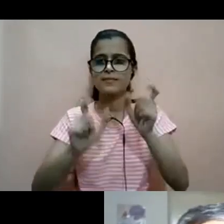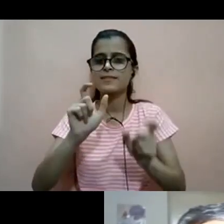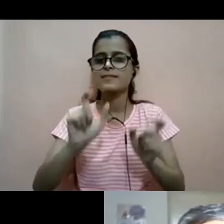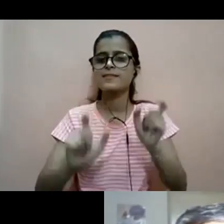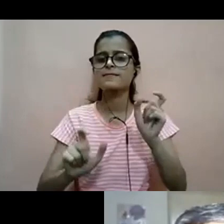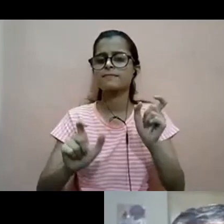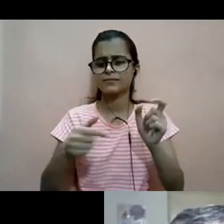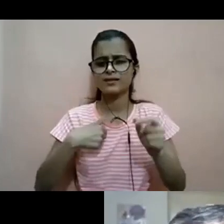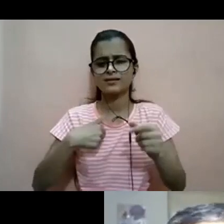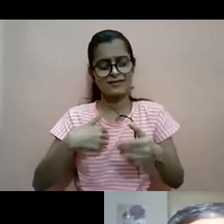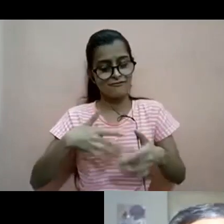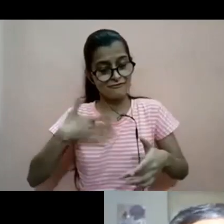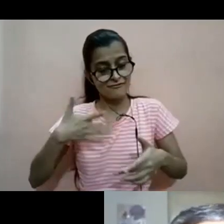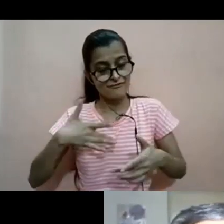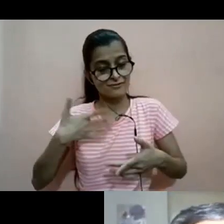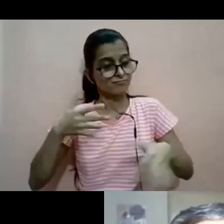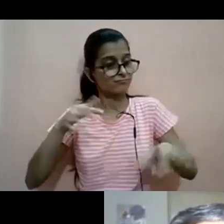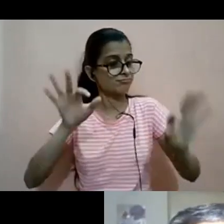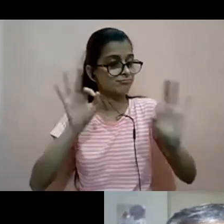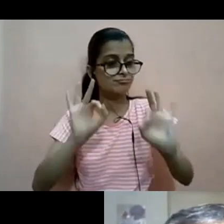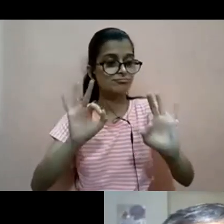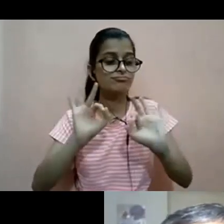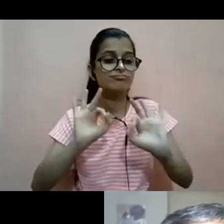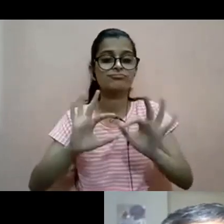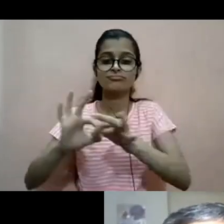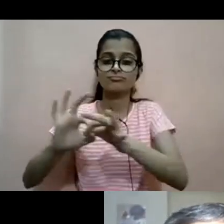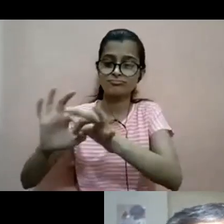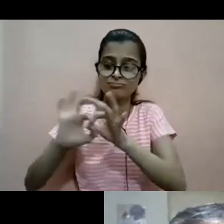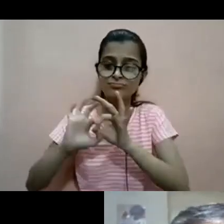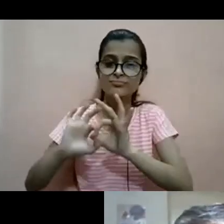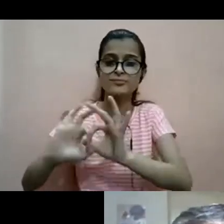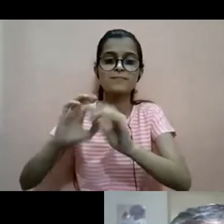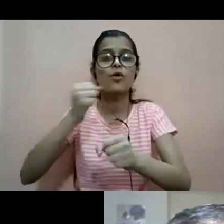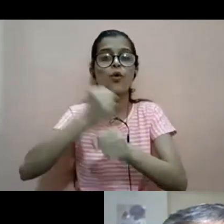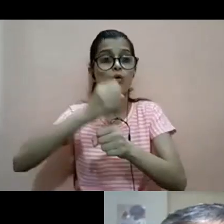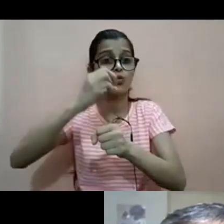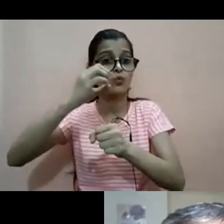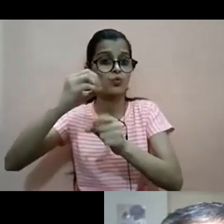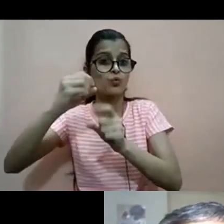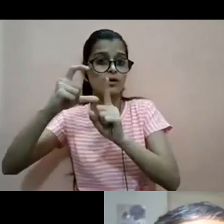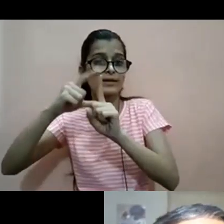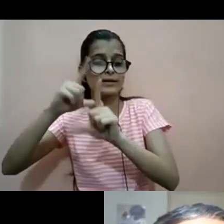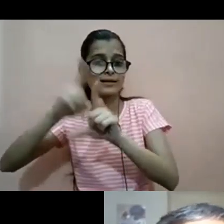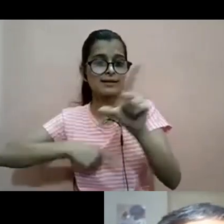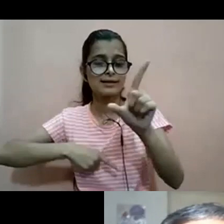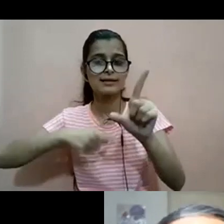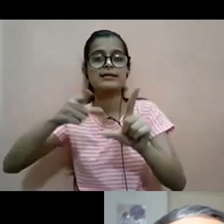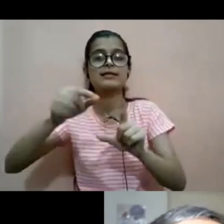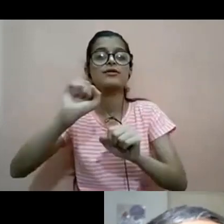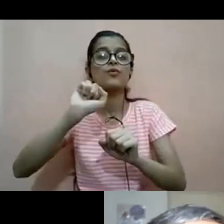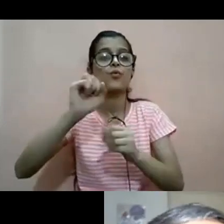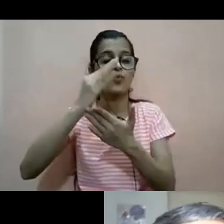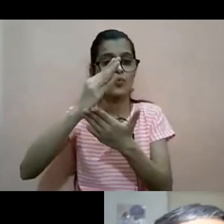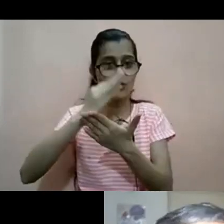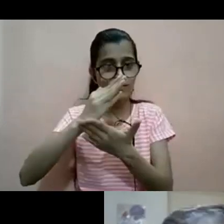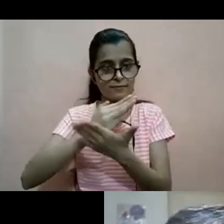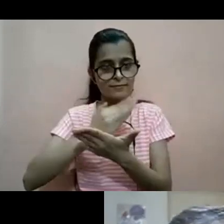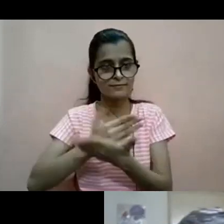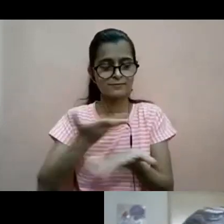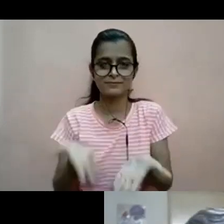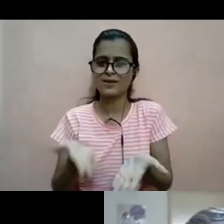wonderful to be chairing Dan Goodley's session, because Dan Goodley, as I think all of